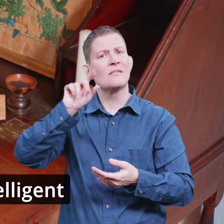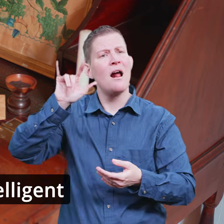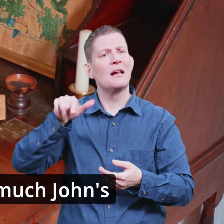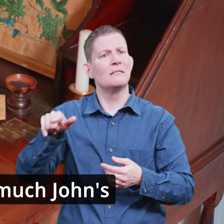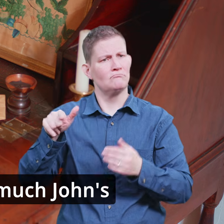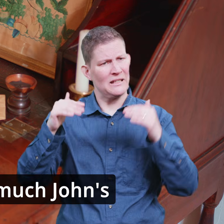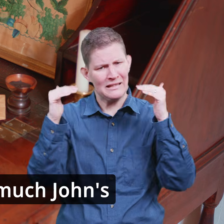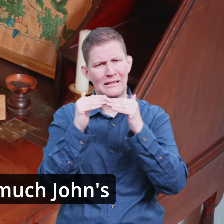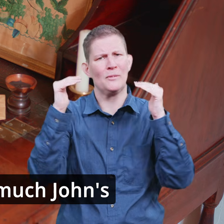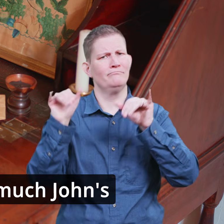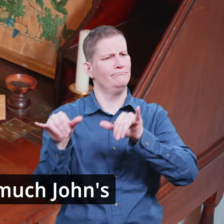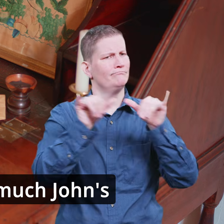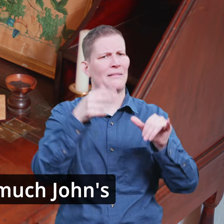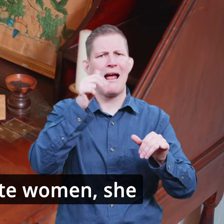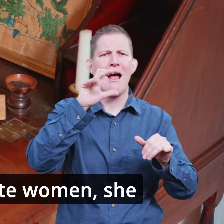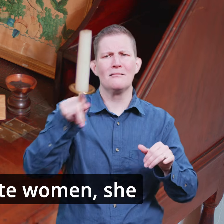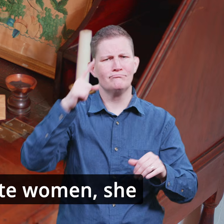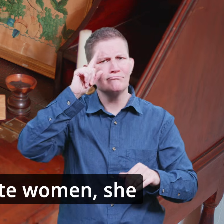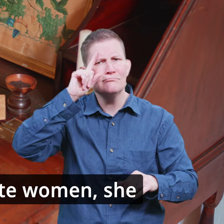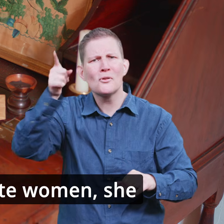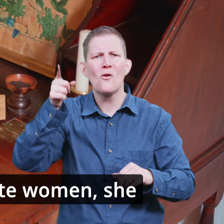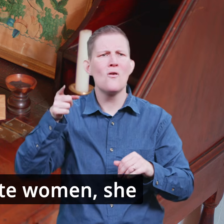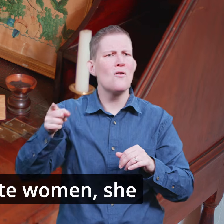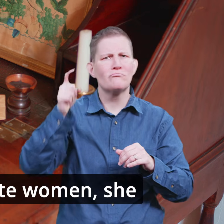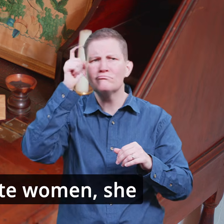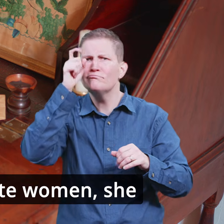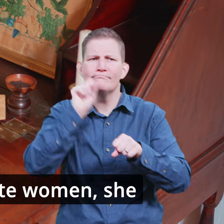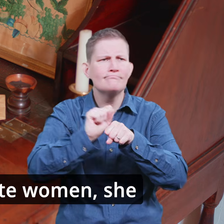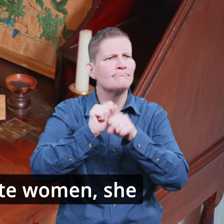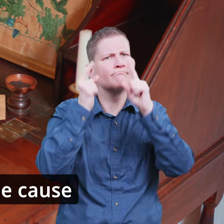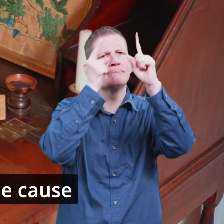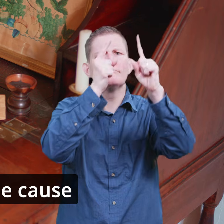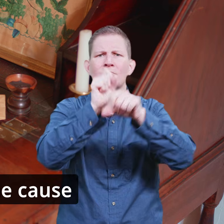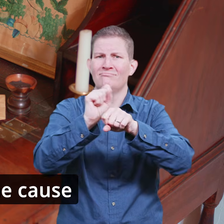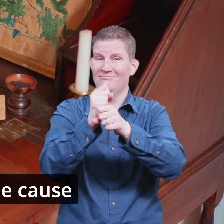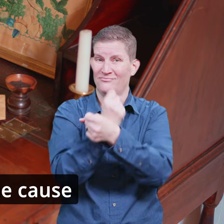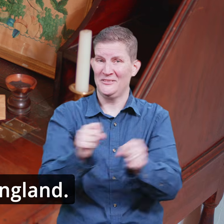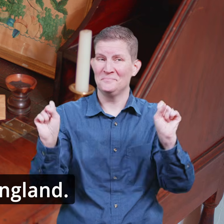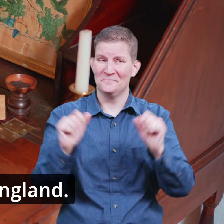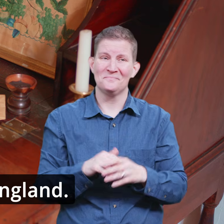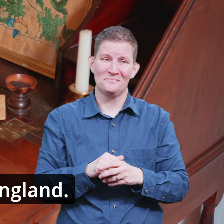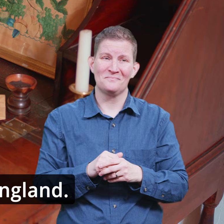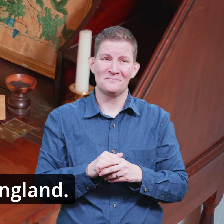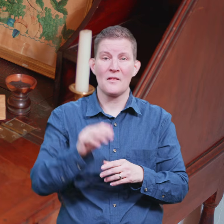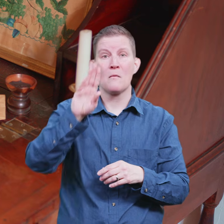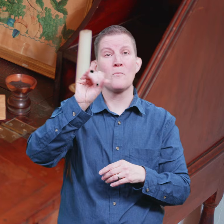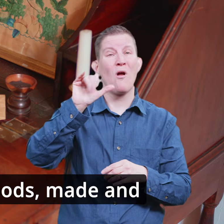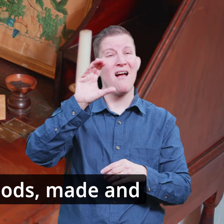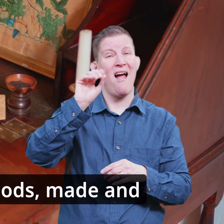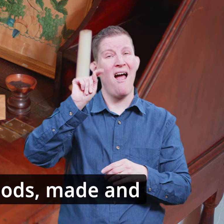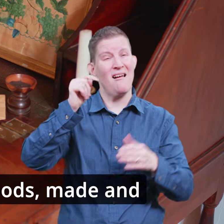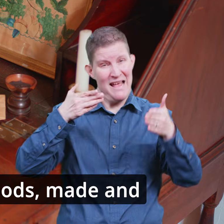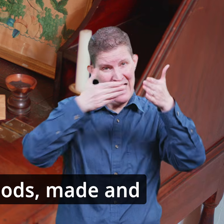and intelligent woman who was very much John's equal. Like other rich white women, she worked hard for the cause of freedom from England.